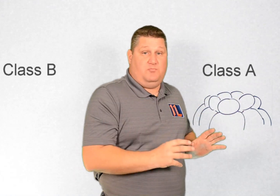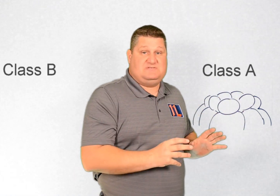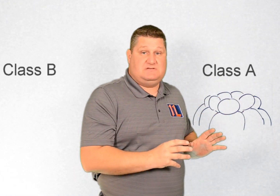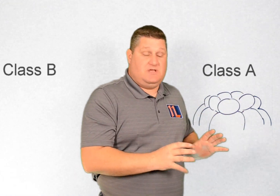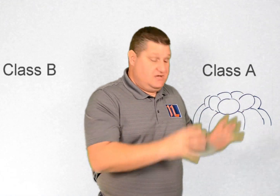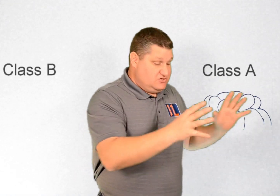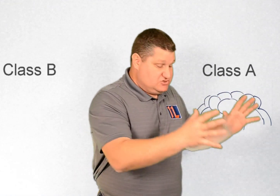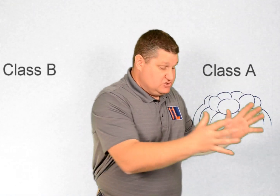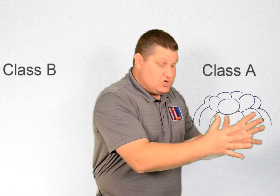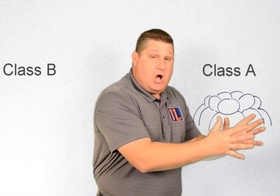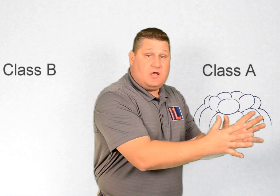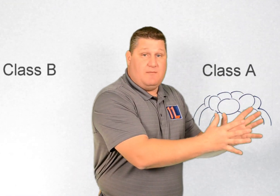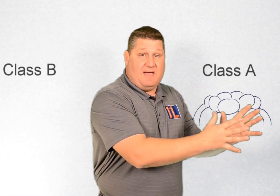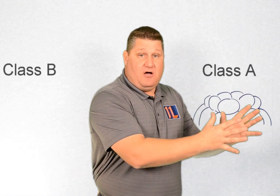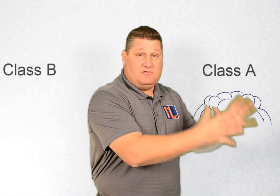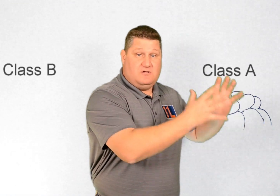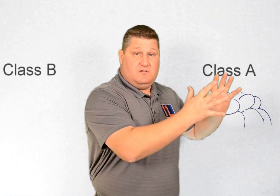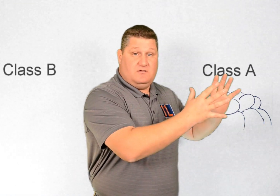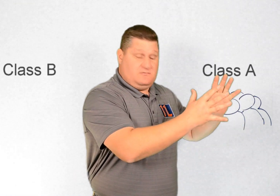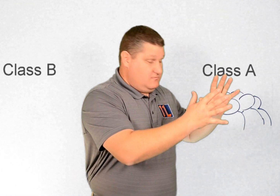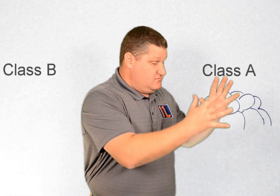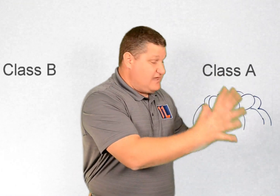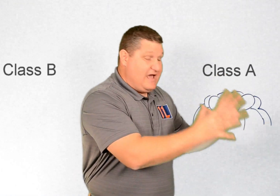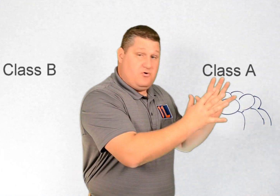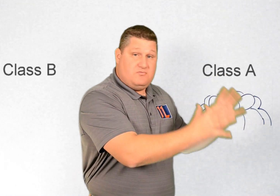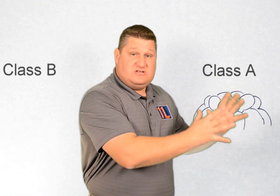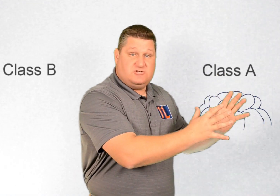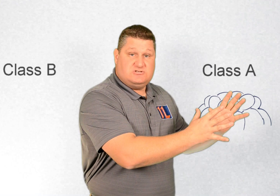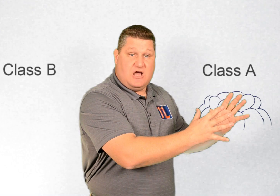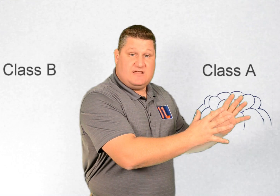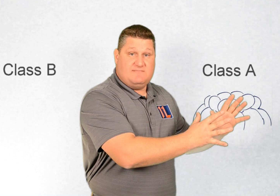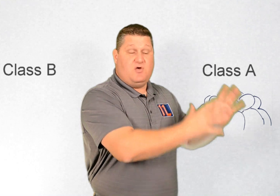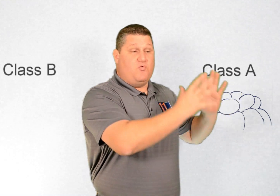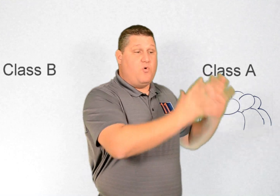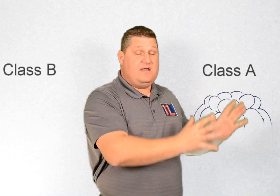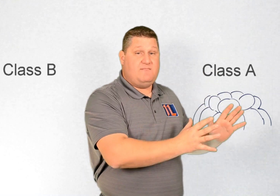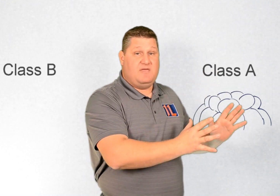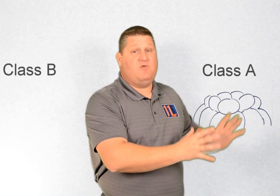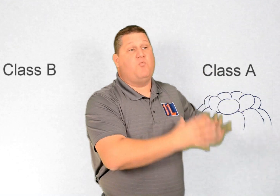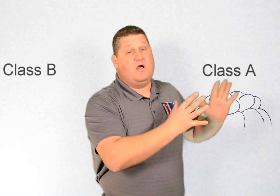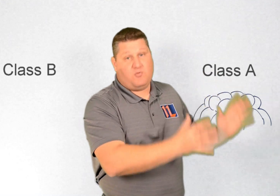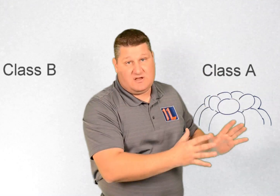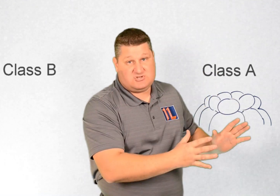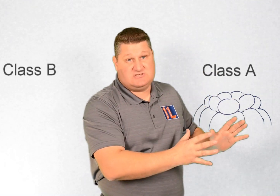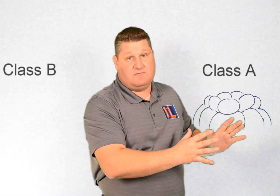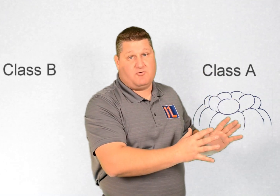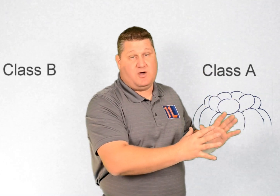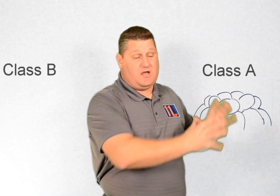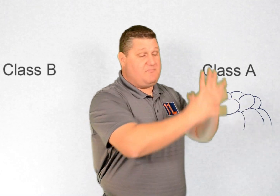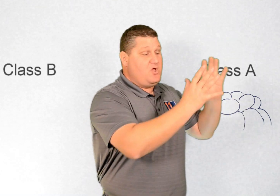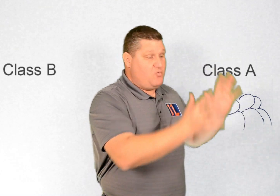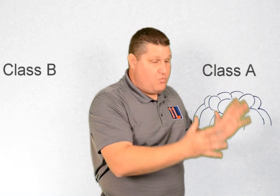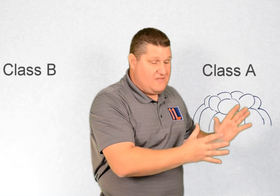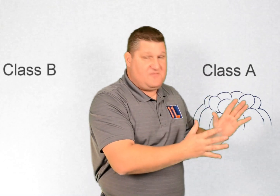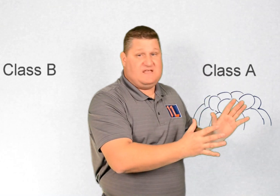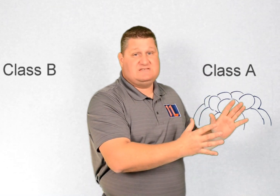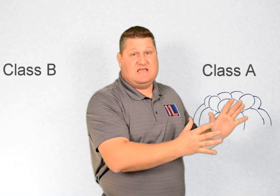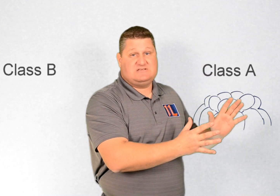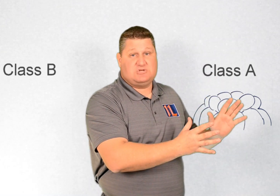groups to talk about that original document, what it meant, what questions it brought up, what things they saw